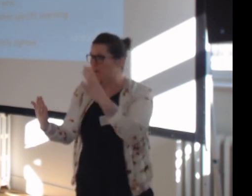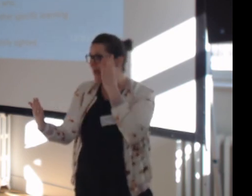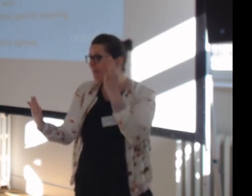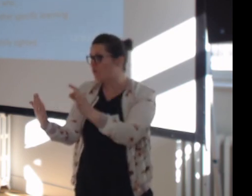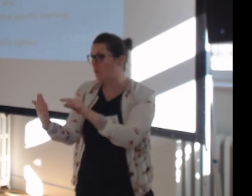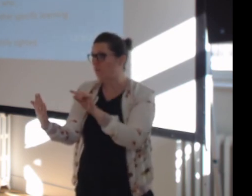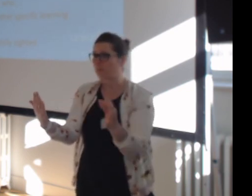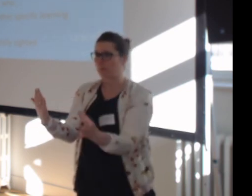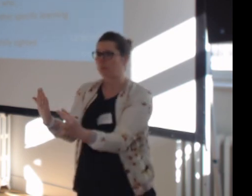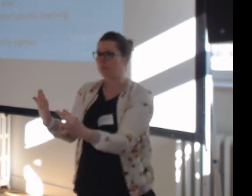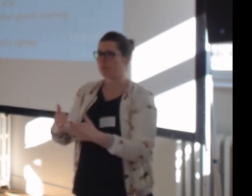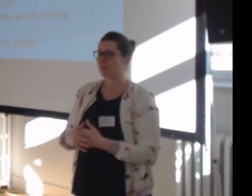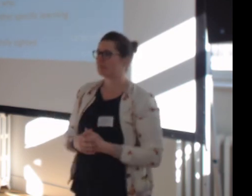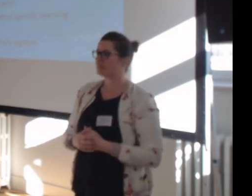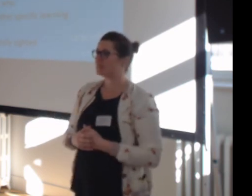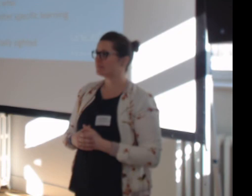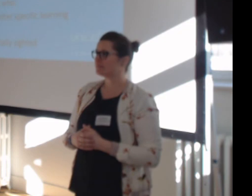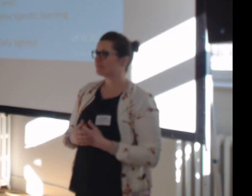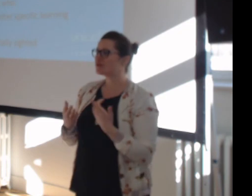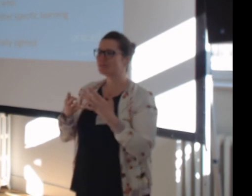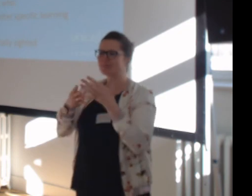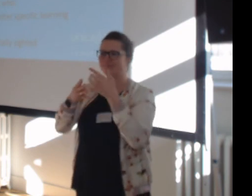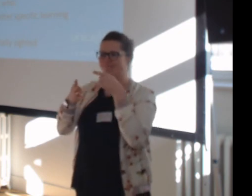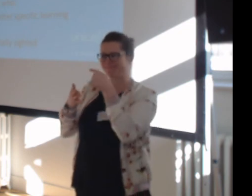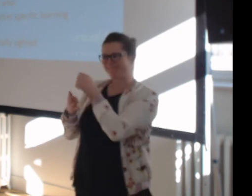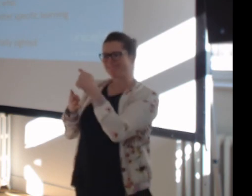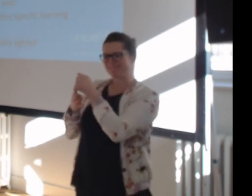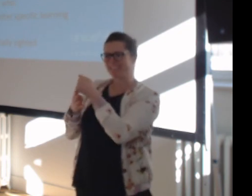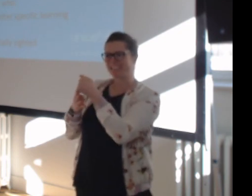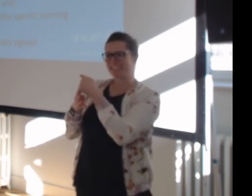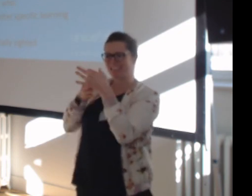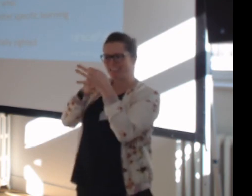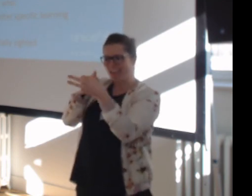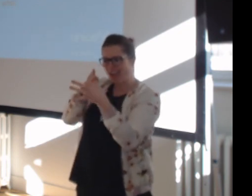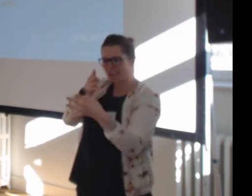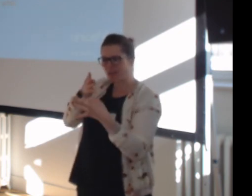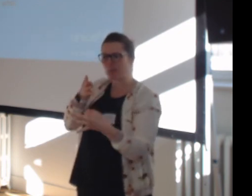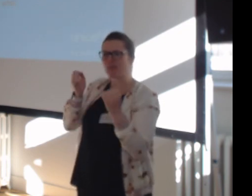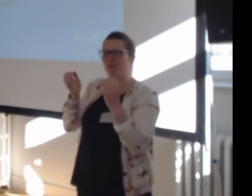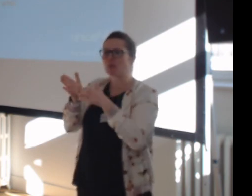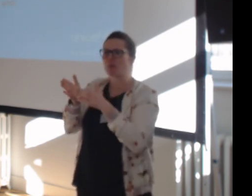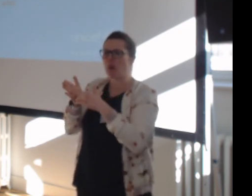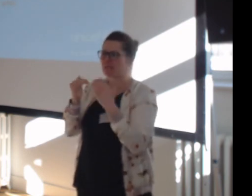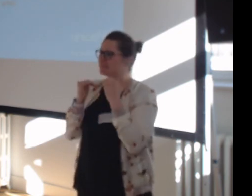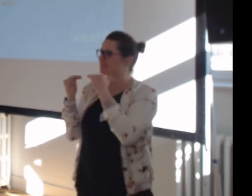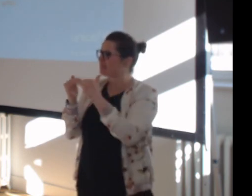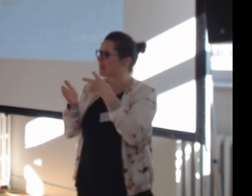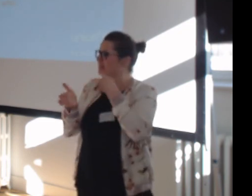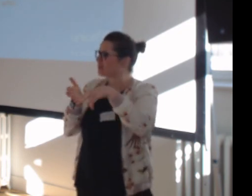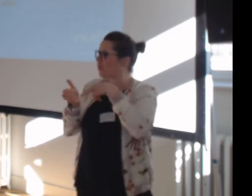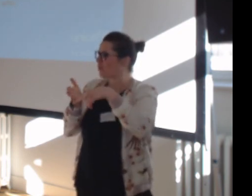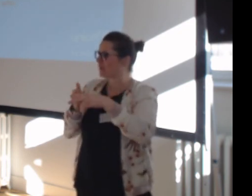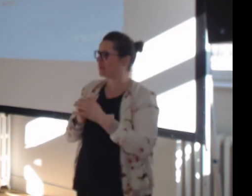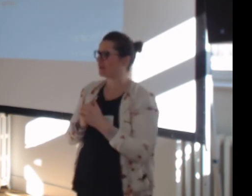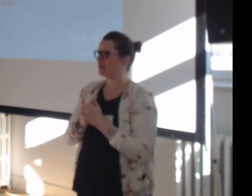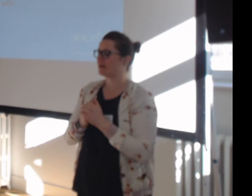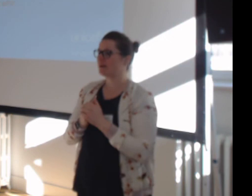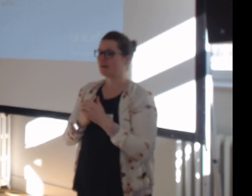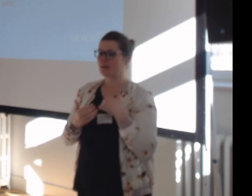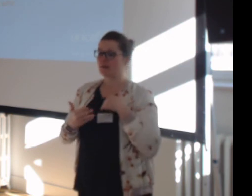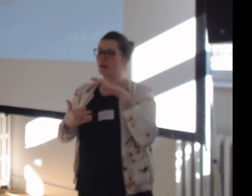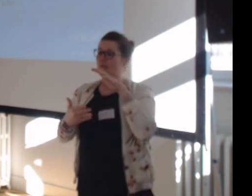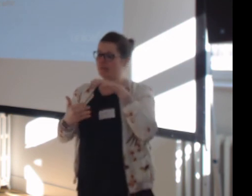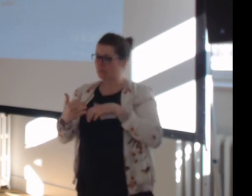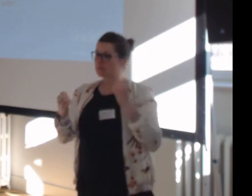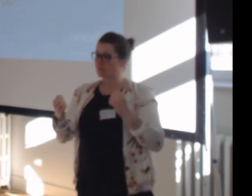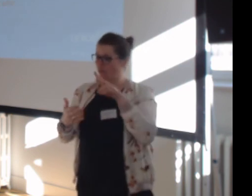headphones plugged into it. So these are features that can be used on standard technologies. And it's possible to read the text in the